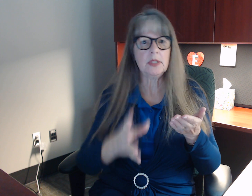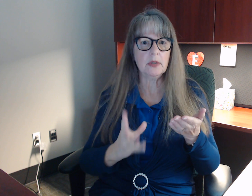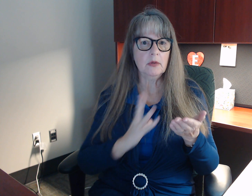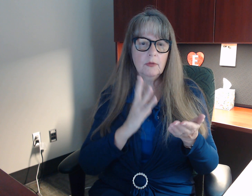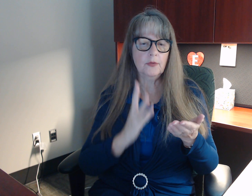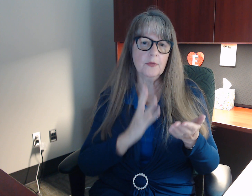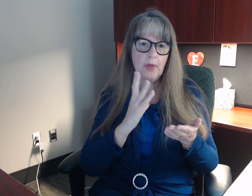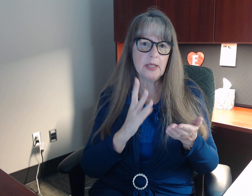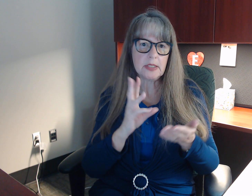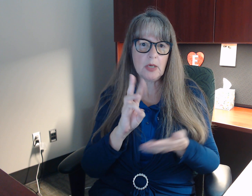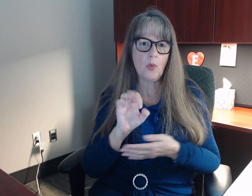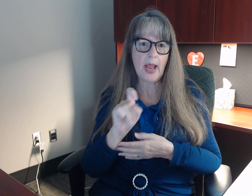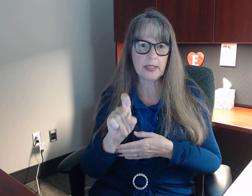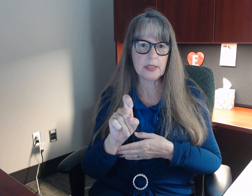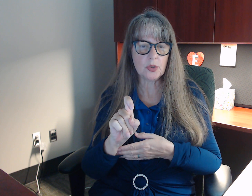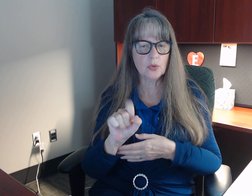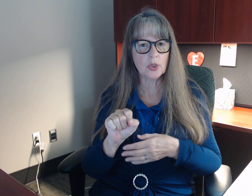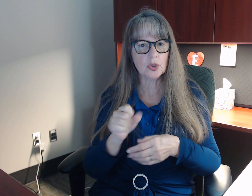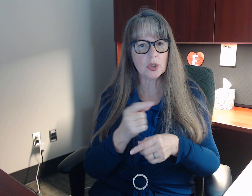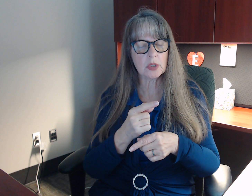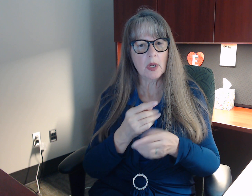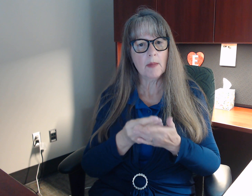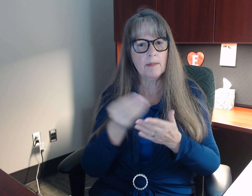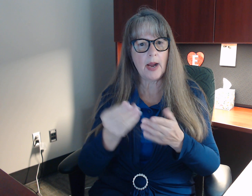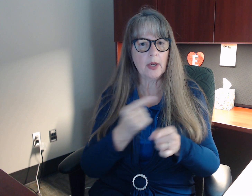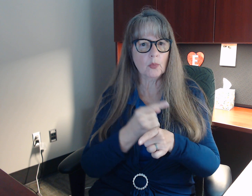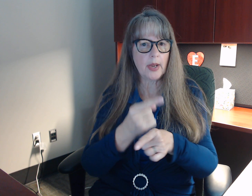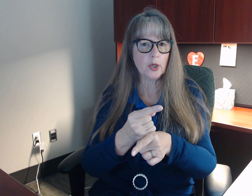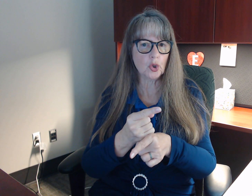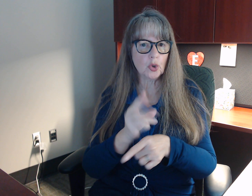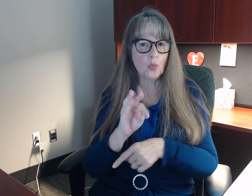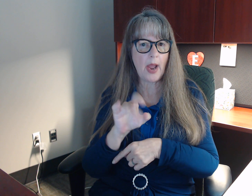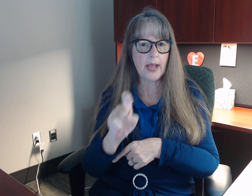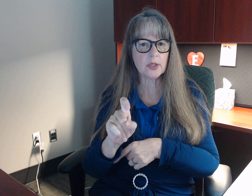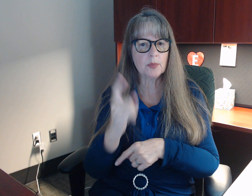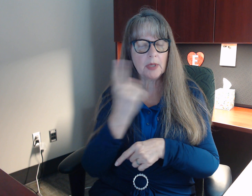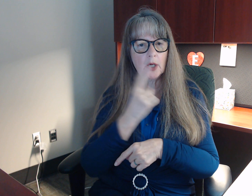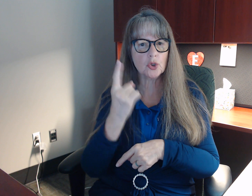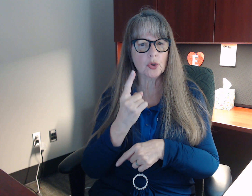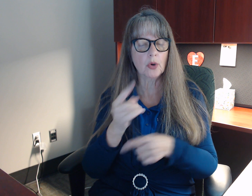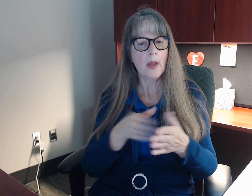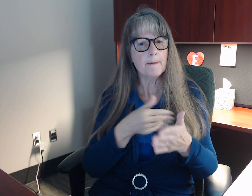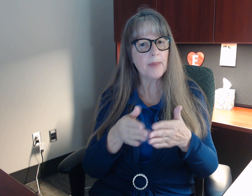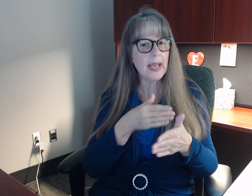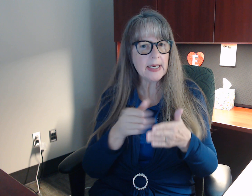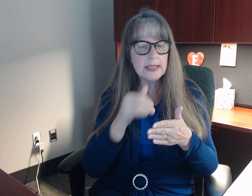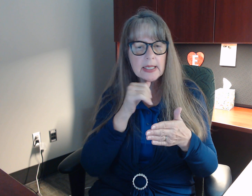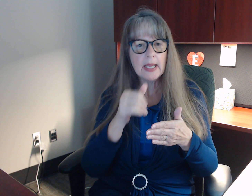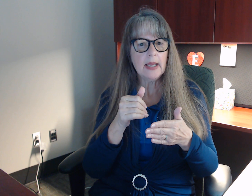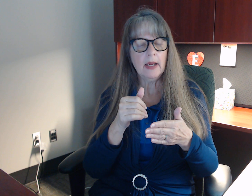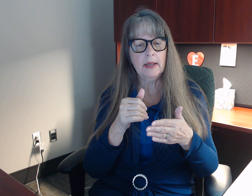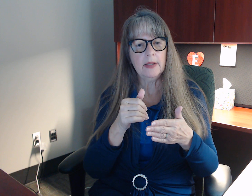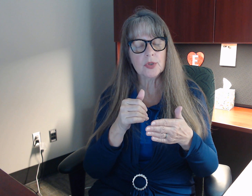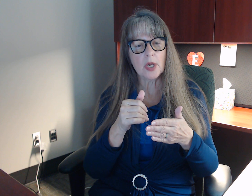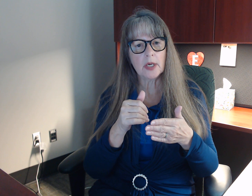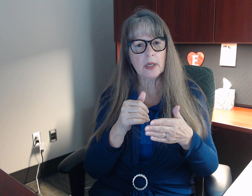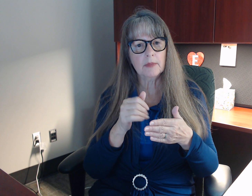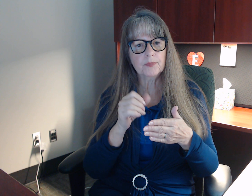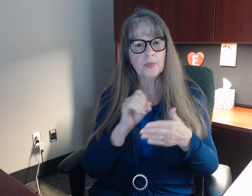expensive fancy waxes. You can just buy a regular wax because your paint is not going to come